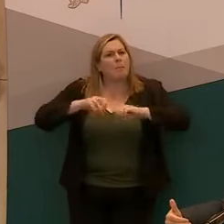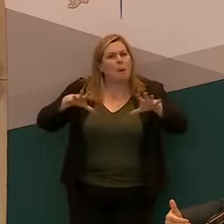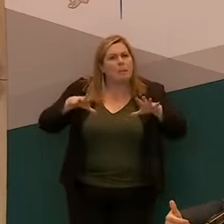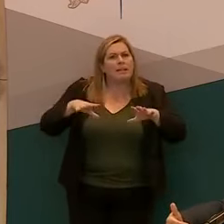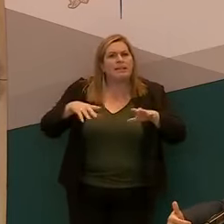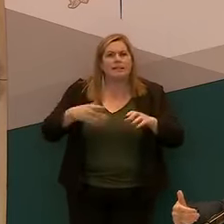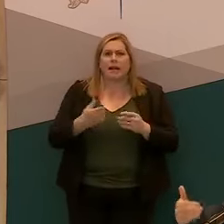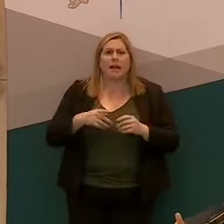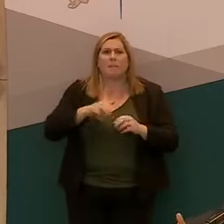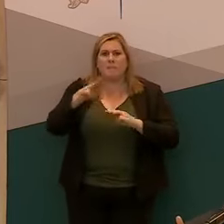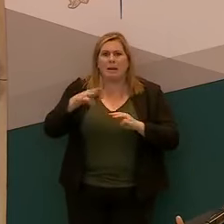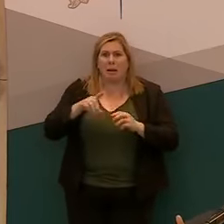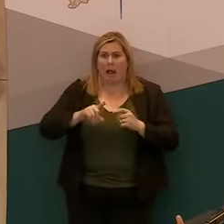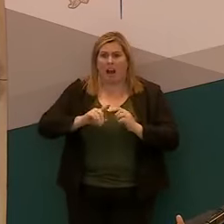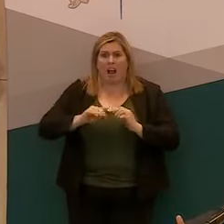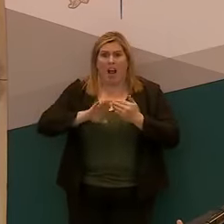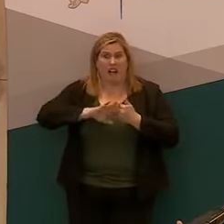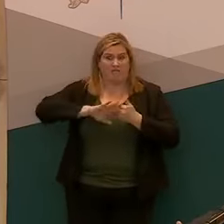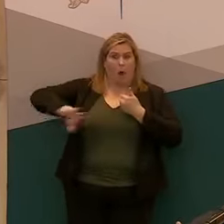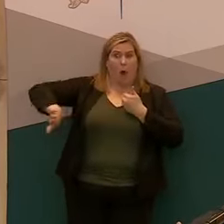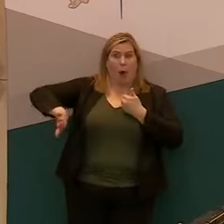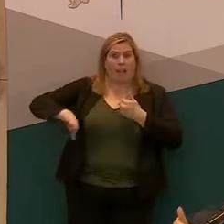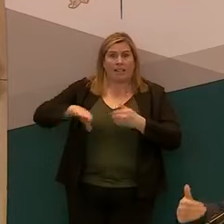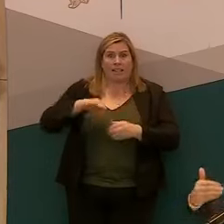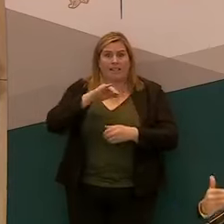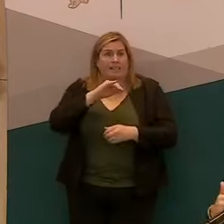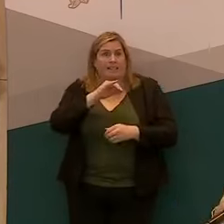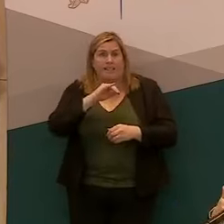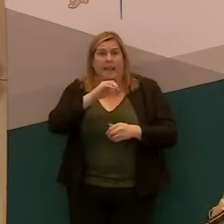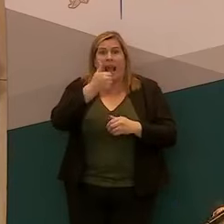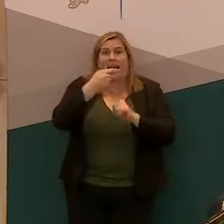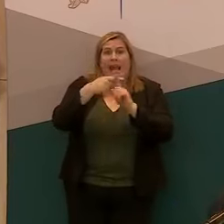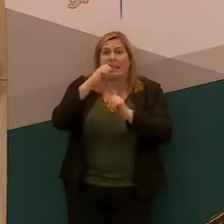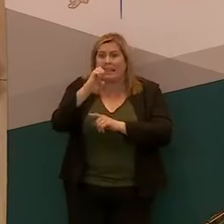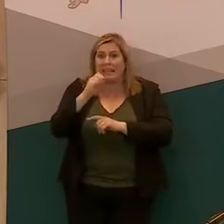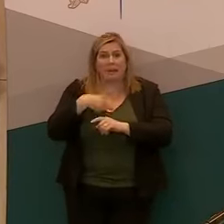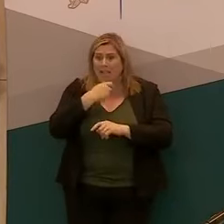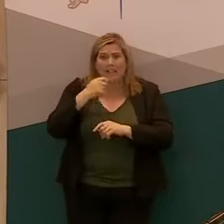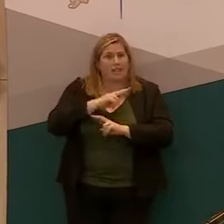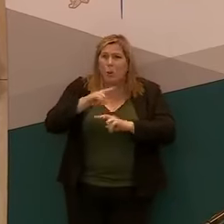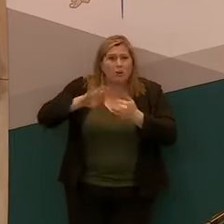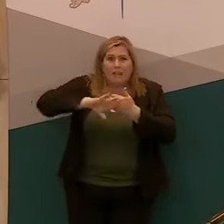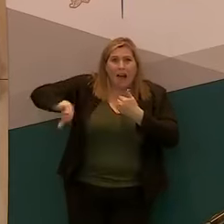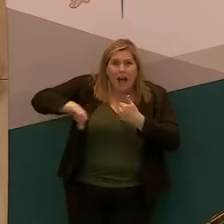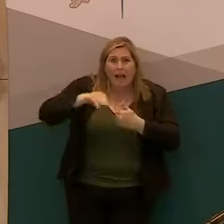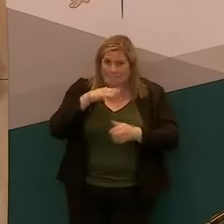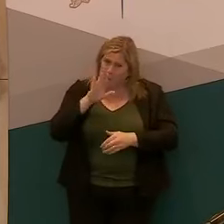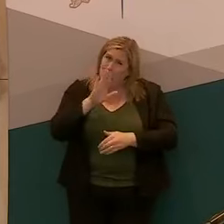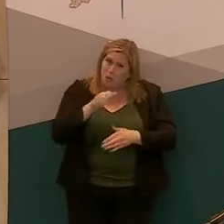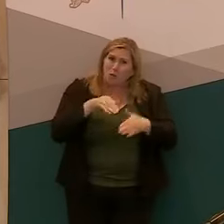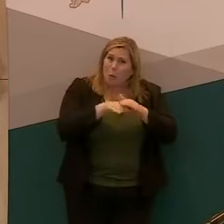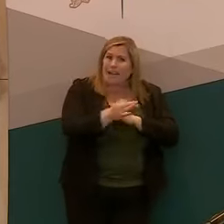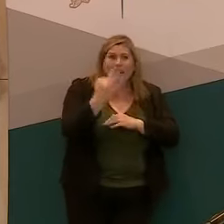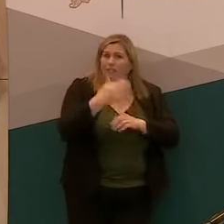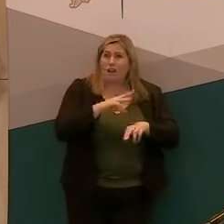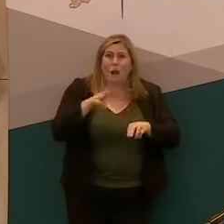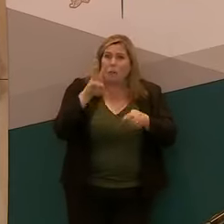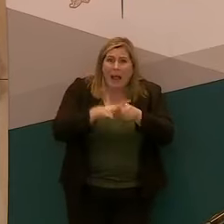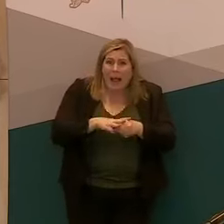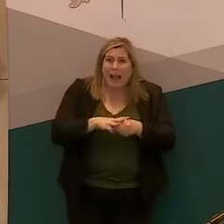accident and emergency departments that shouldn't be staying away from the accident and emergency departments to attend, and to leave it up to the health service to figure out how to protect you